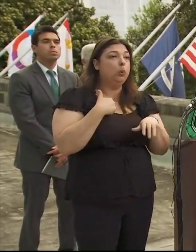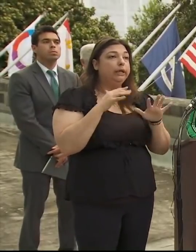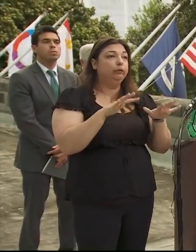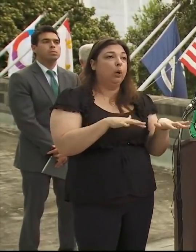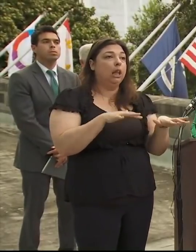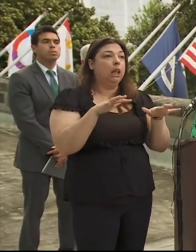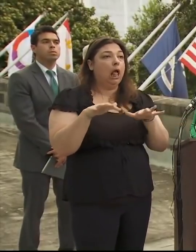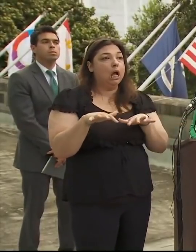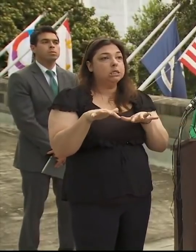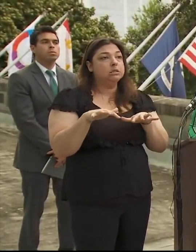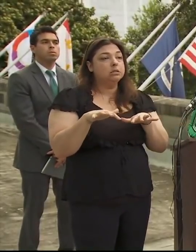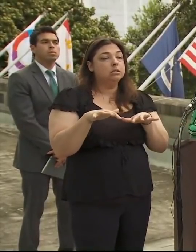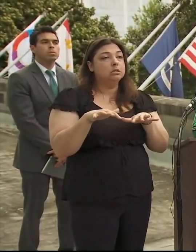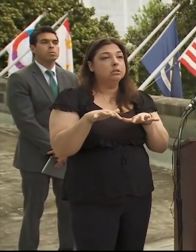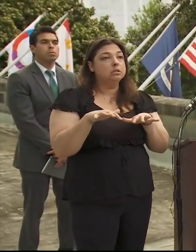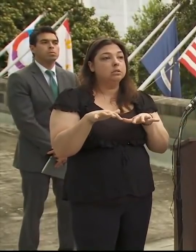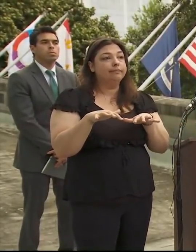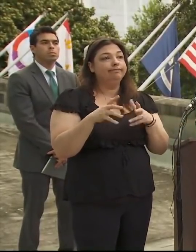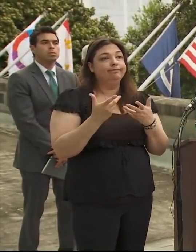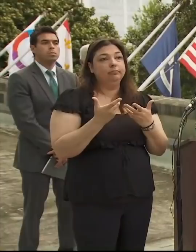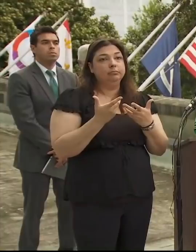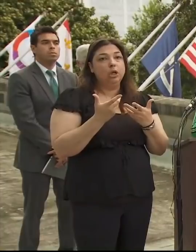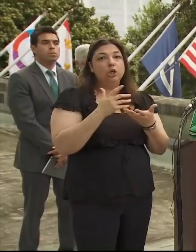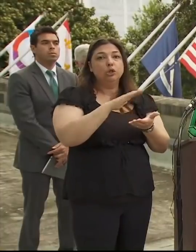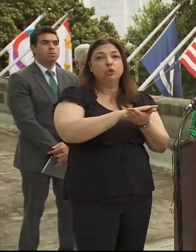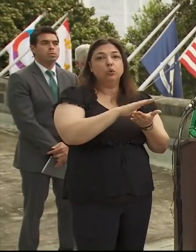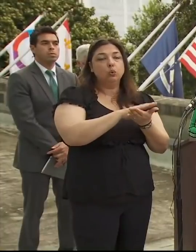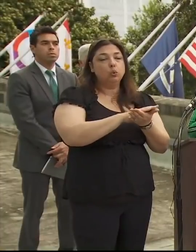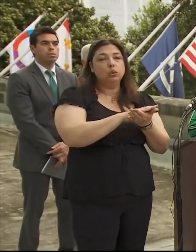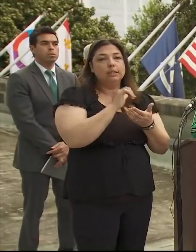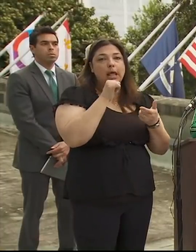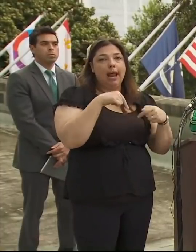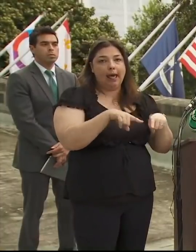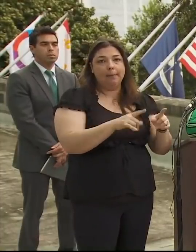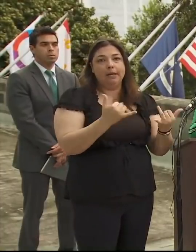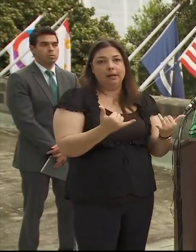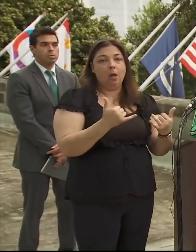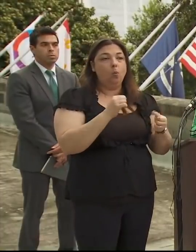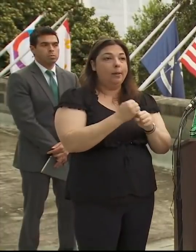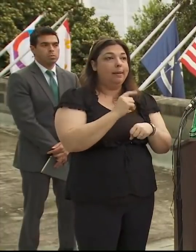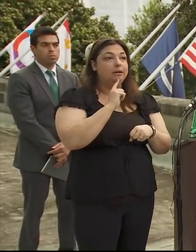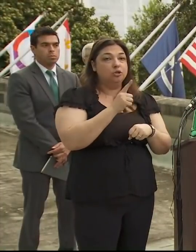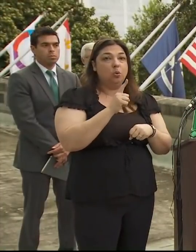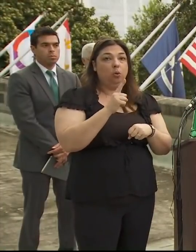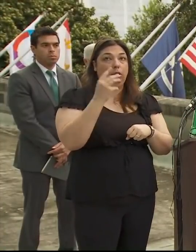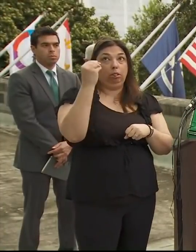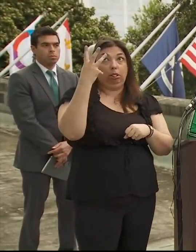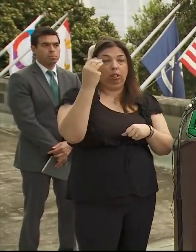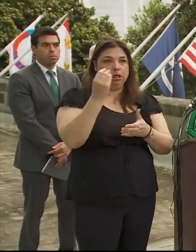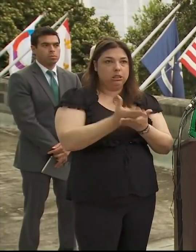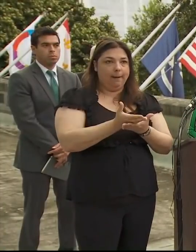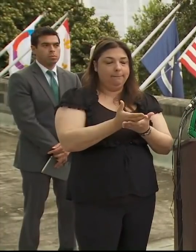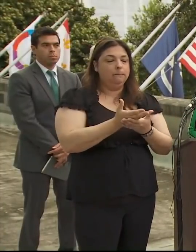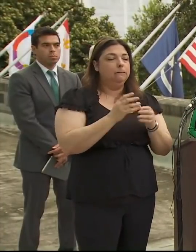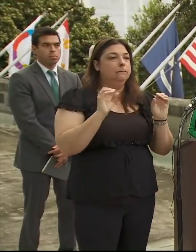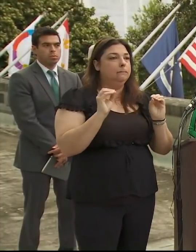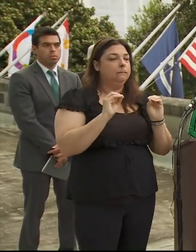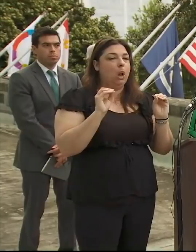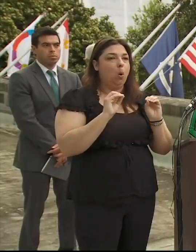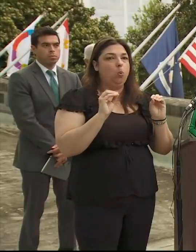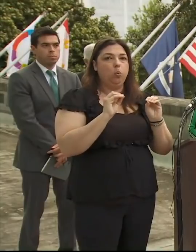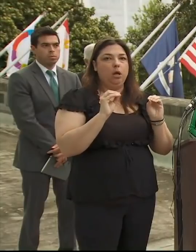relaxed, in terms of course, the school isn't in session. We've made sure, hey, that stuff is cut off, right? No one